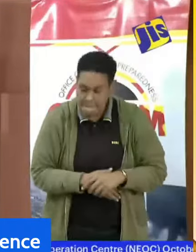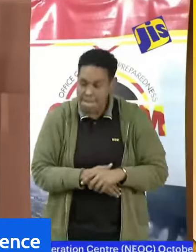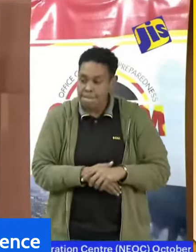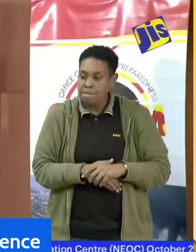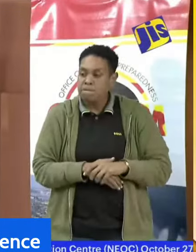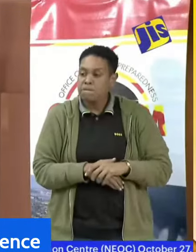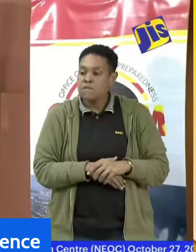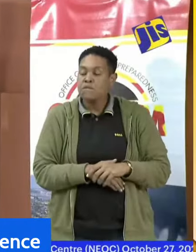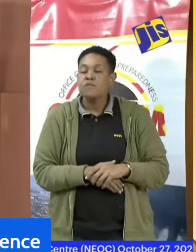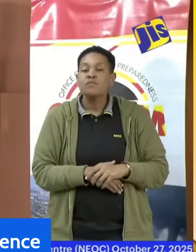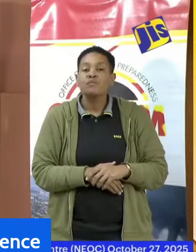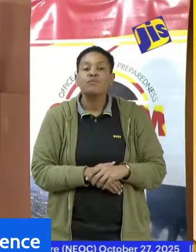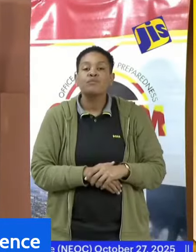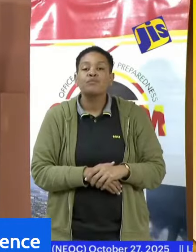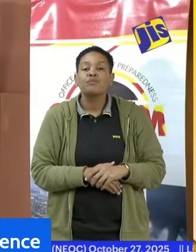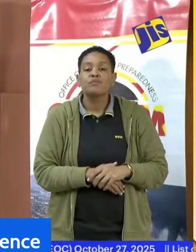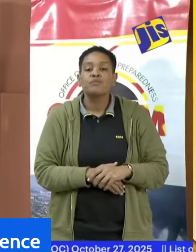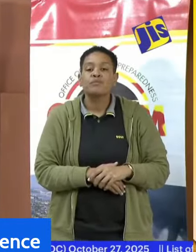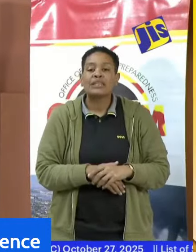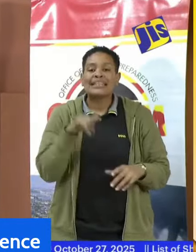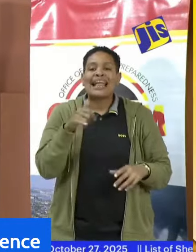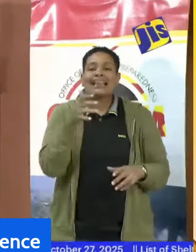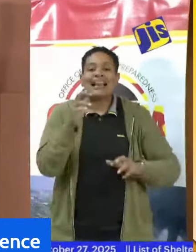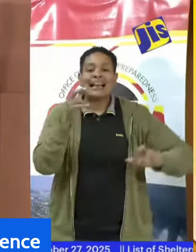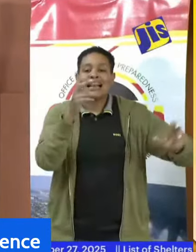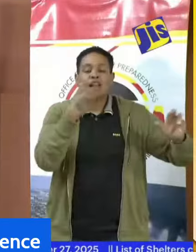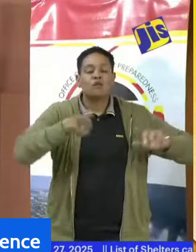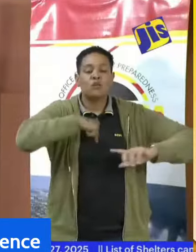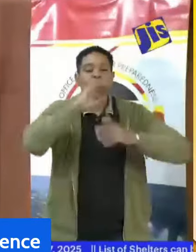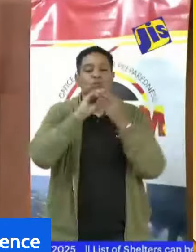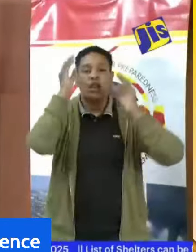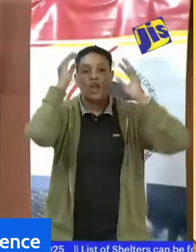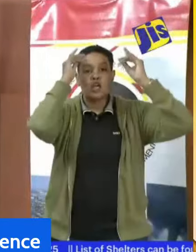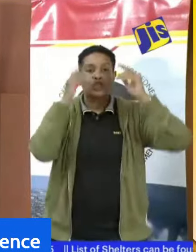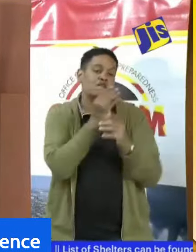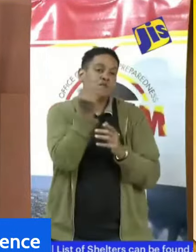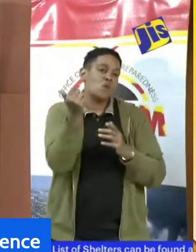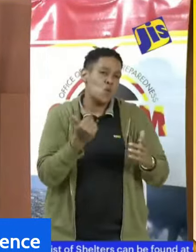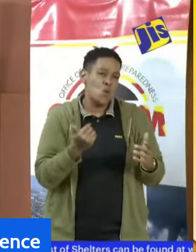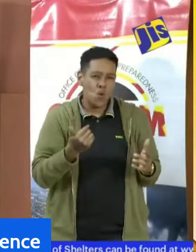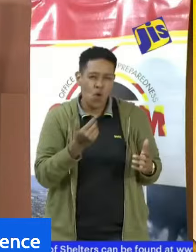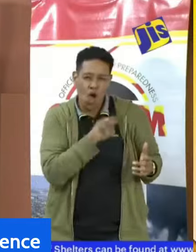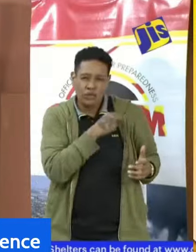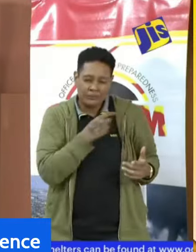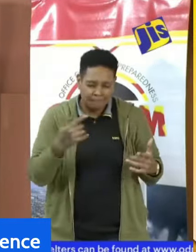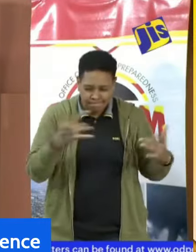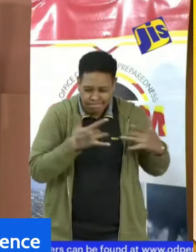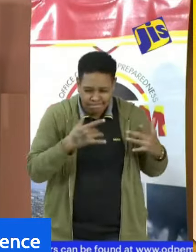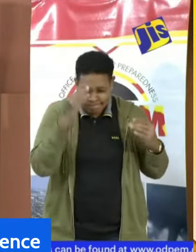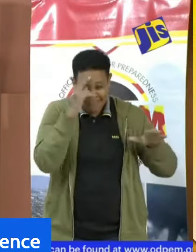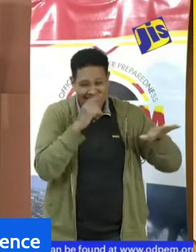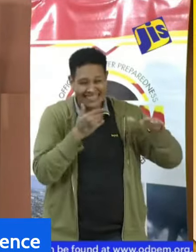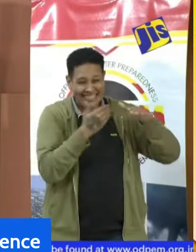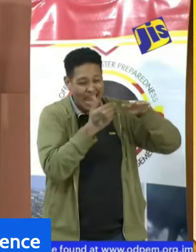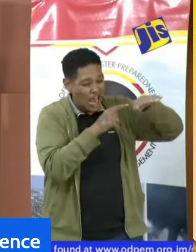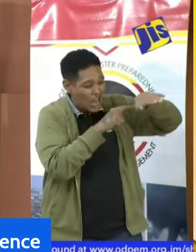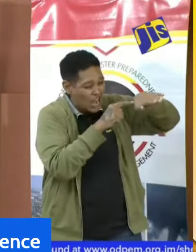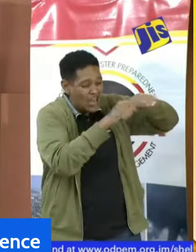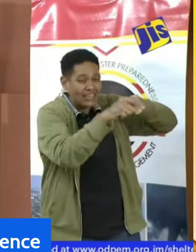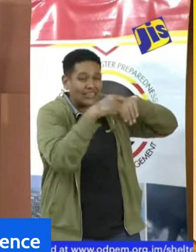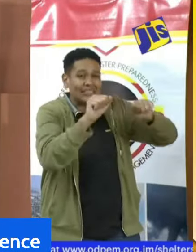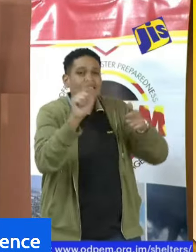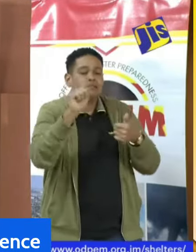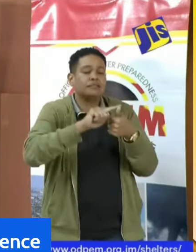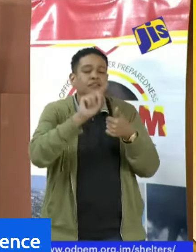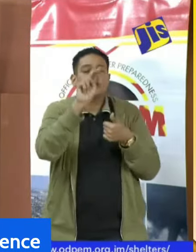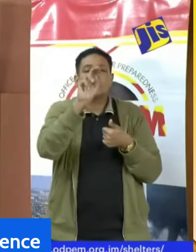So that is in place. We are concerned about a few hospitals that are on the coastline. So Noel